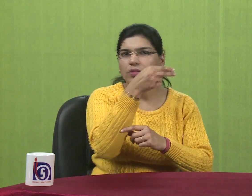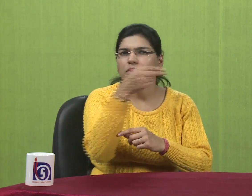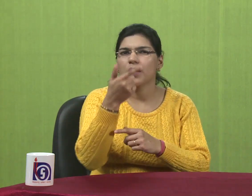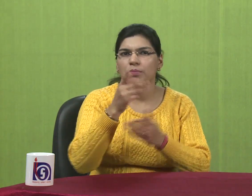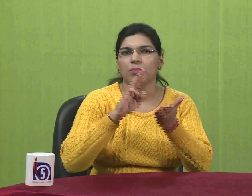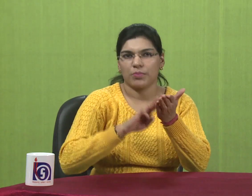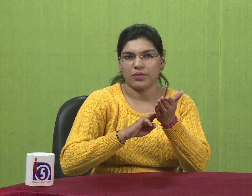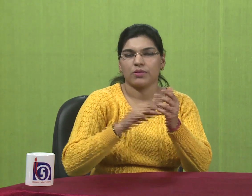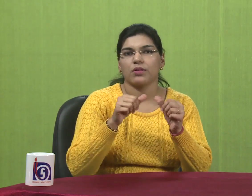Page margins.